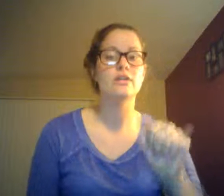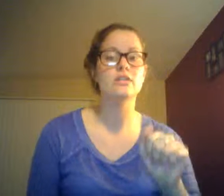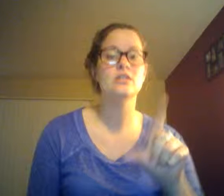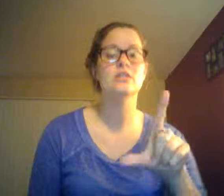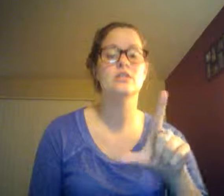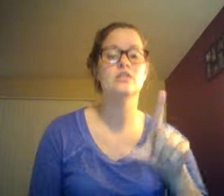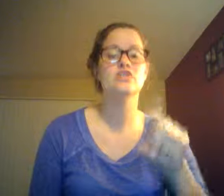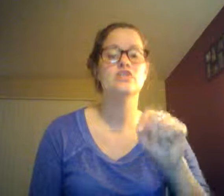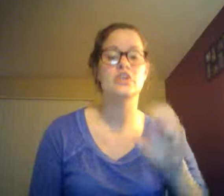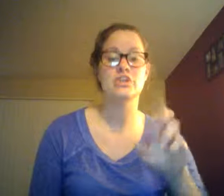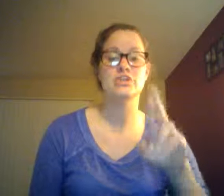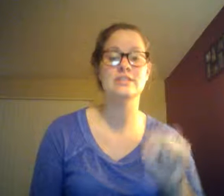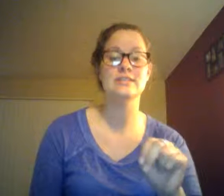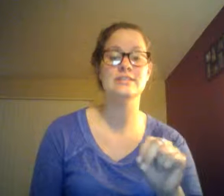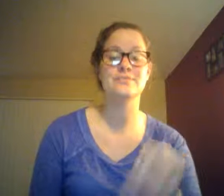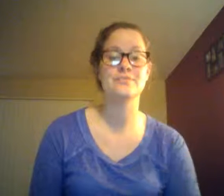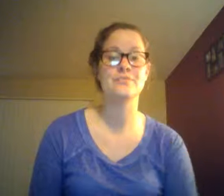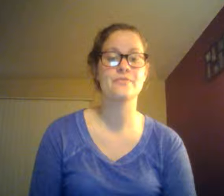royal terns,